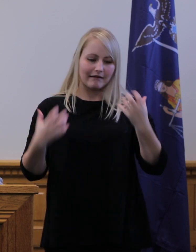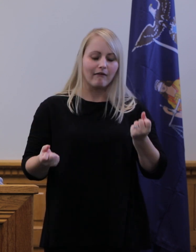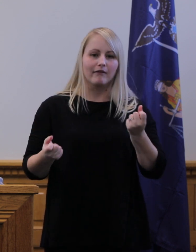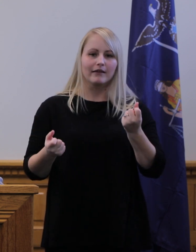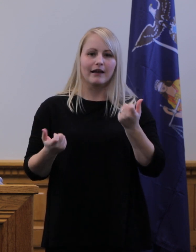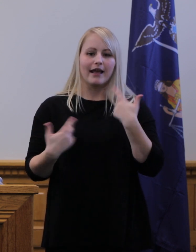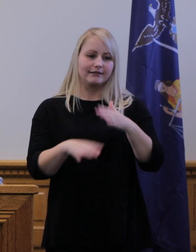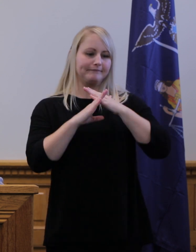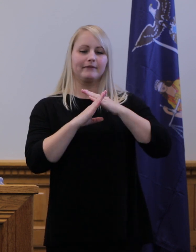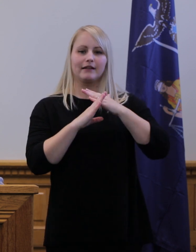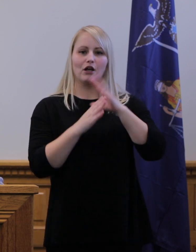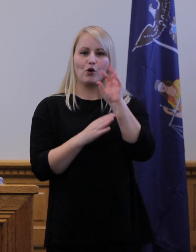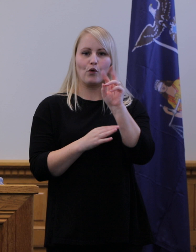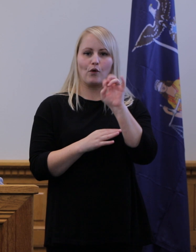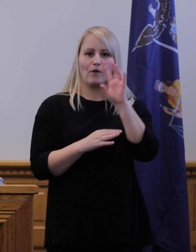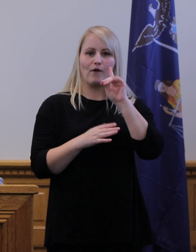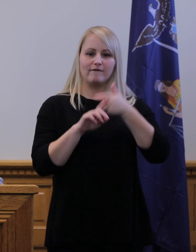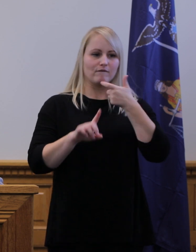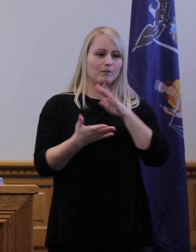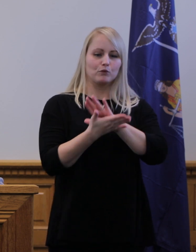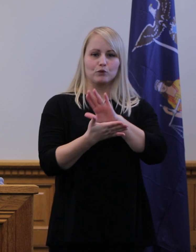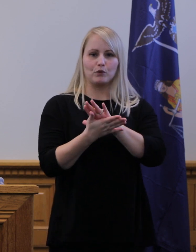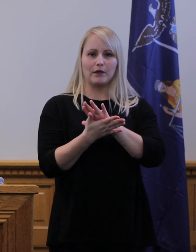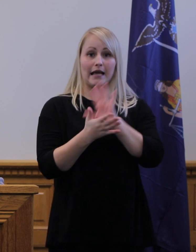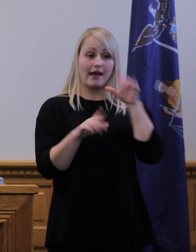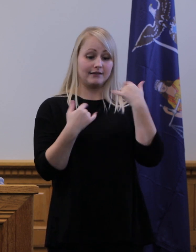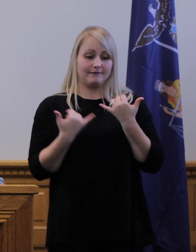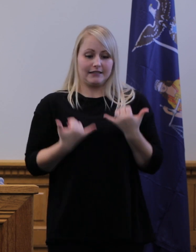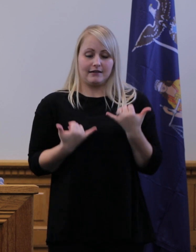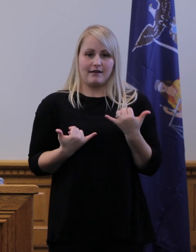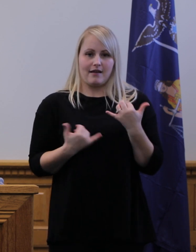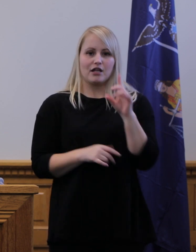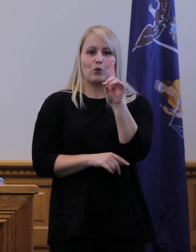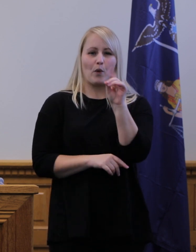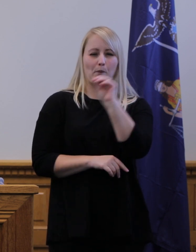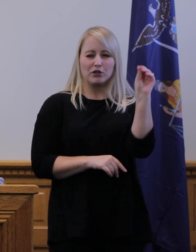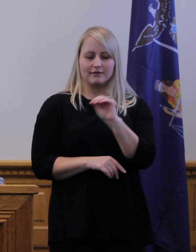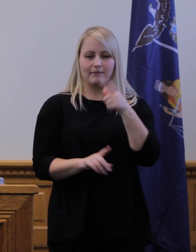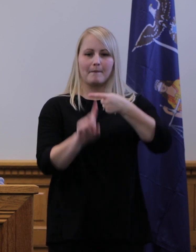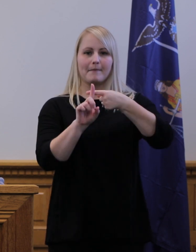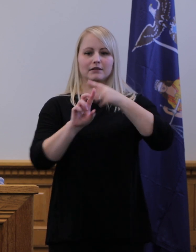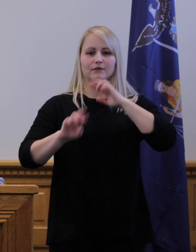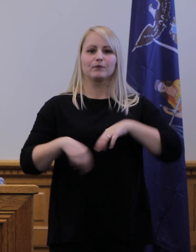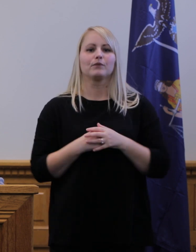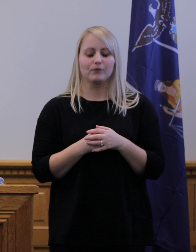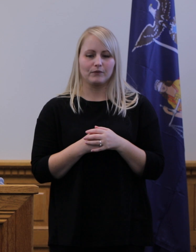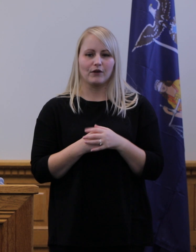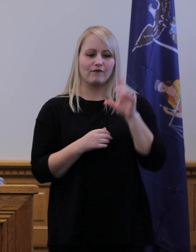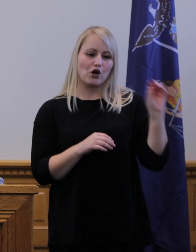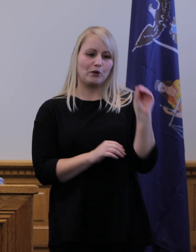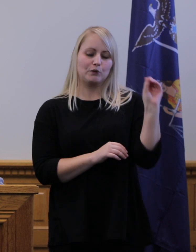schools. As of today, the state health department reports a 1% positive rate for Oswego County